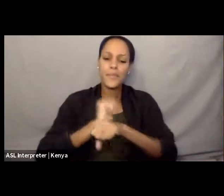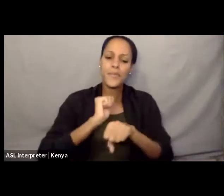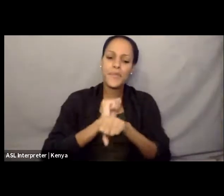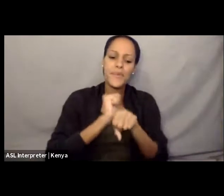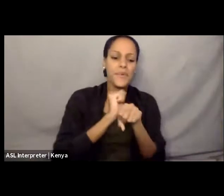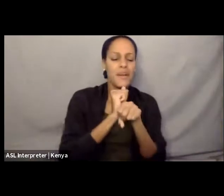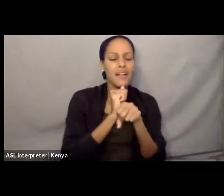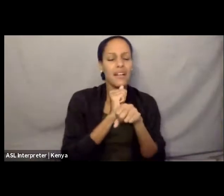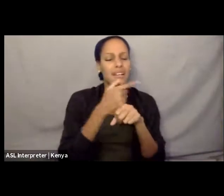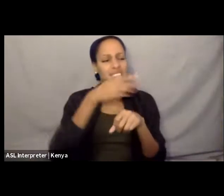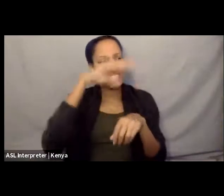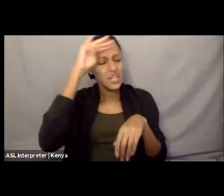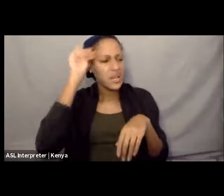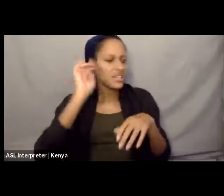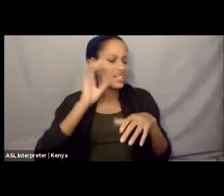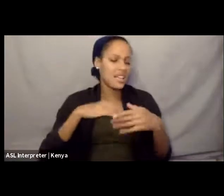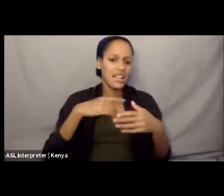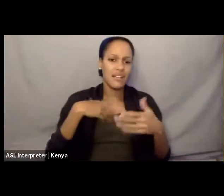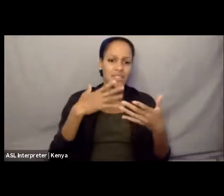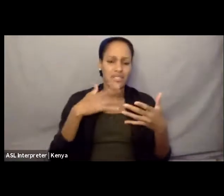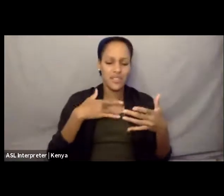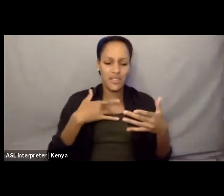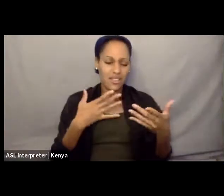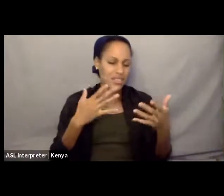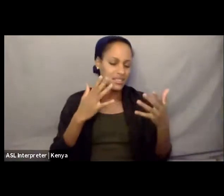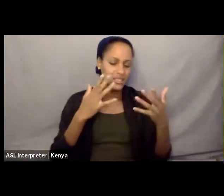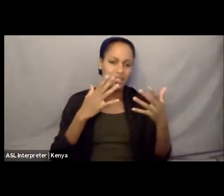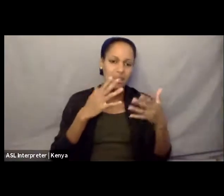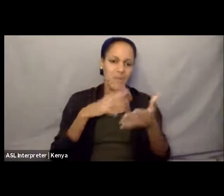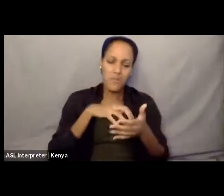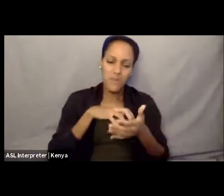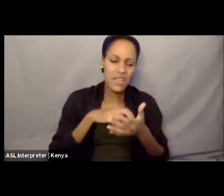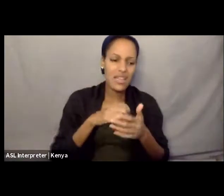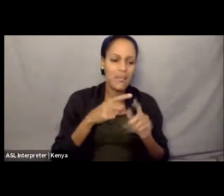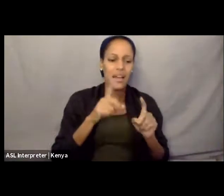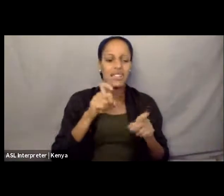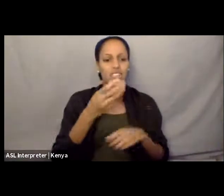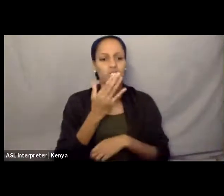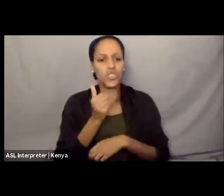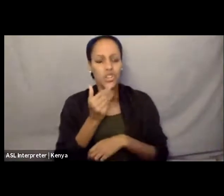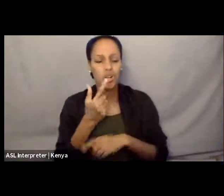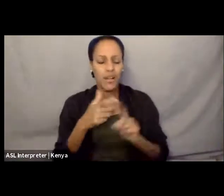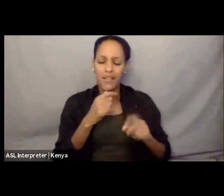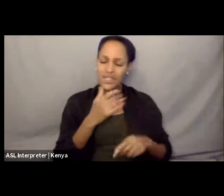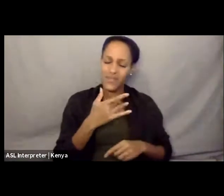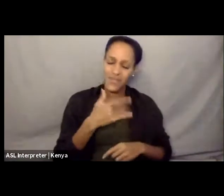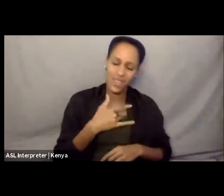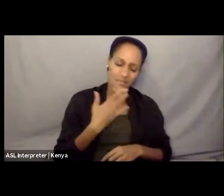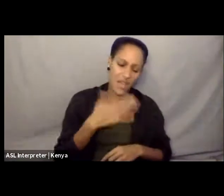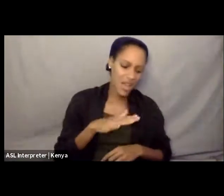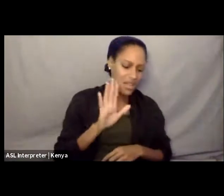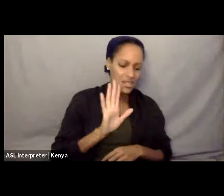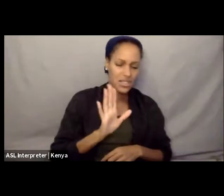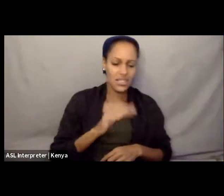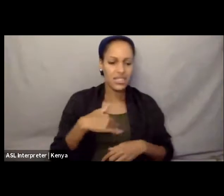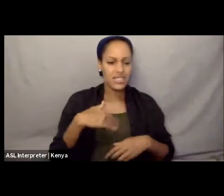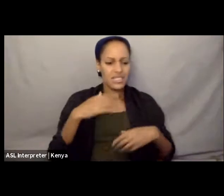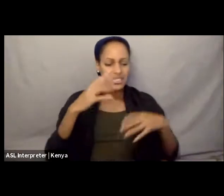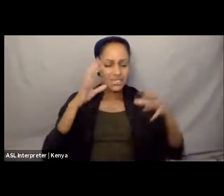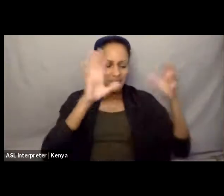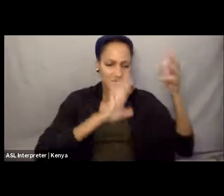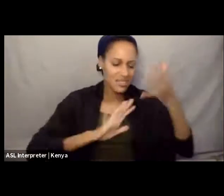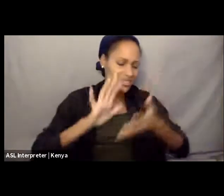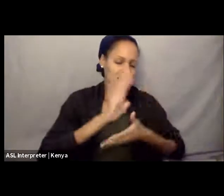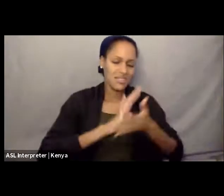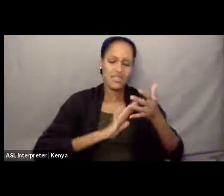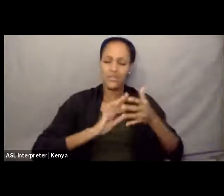lightheaded, and I didn't know I had the sugar, but I started feeling real bad, real dizzy, and started walking out of the shed